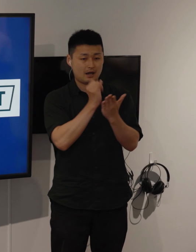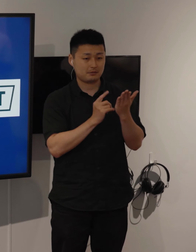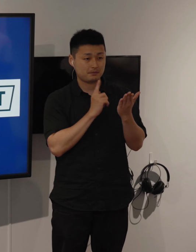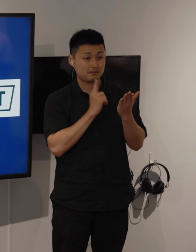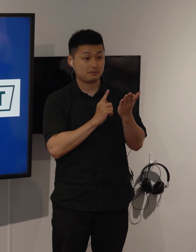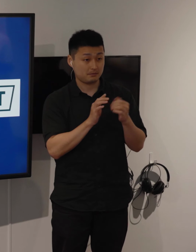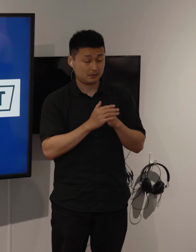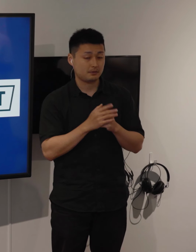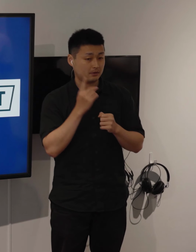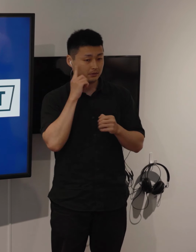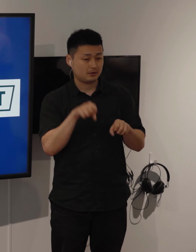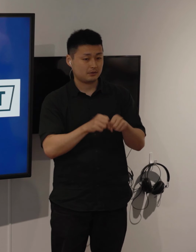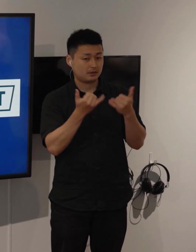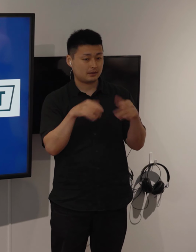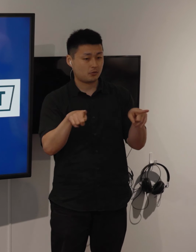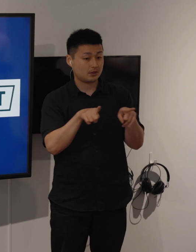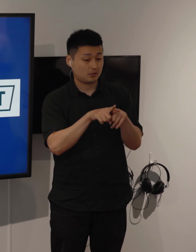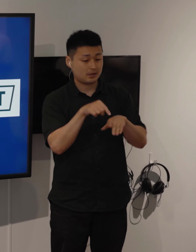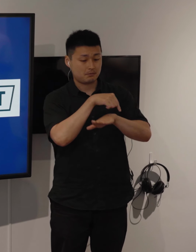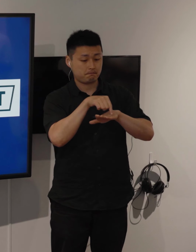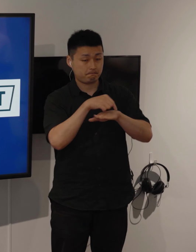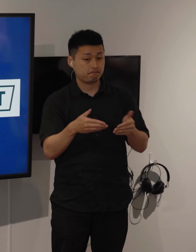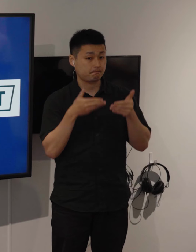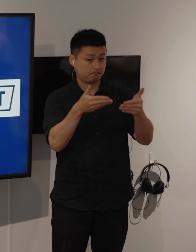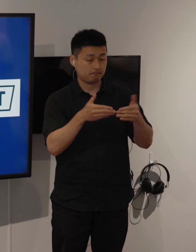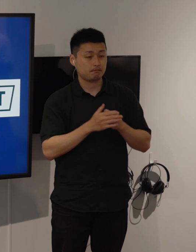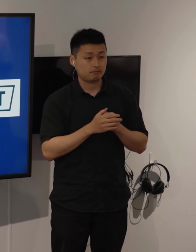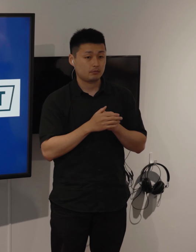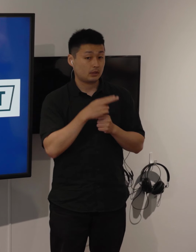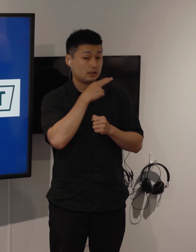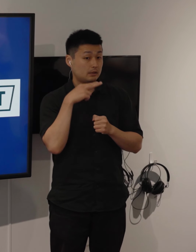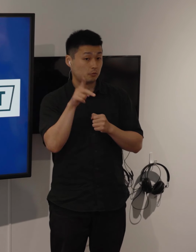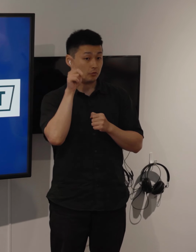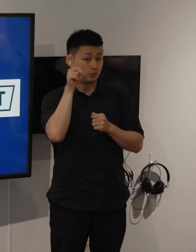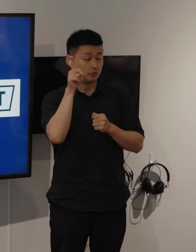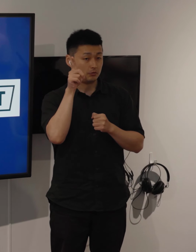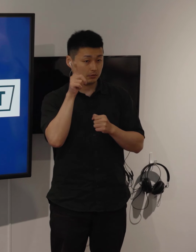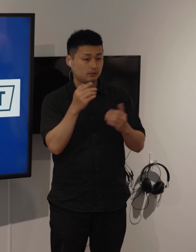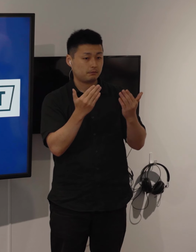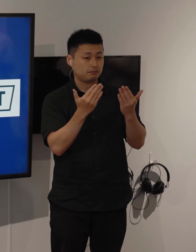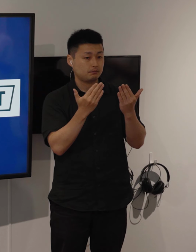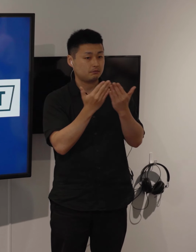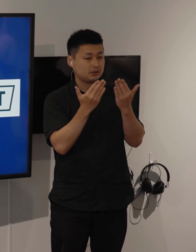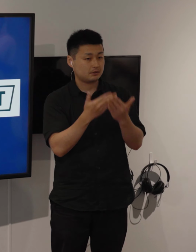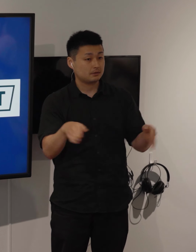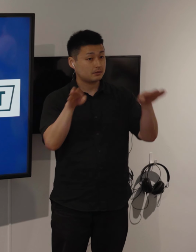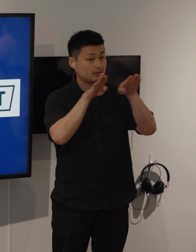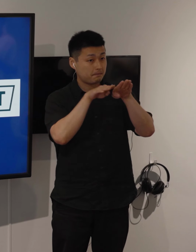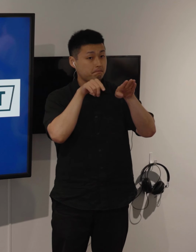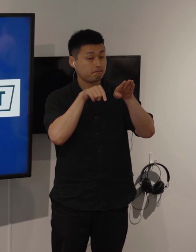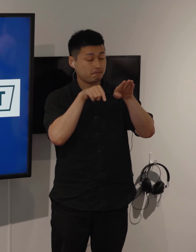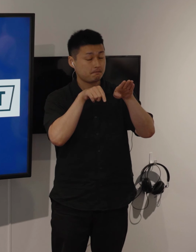the UK to run a project where we researched into galleries and museums around the UK to see what their offer was for